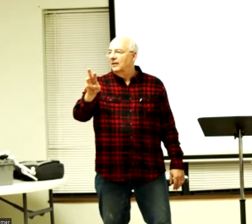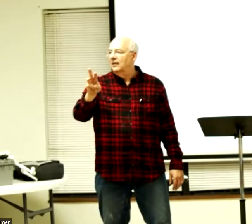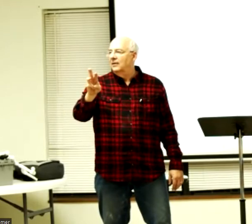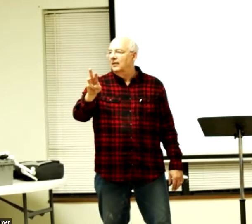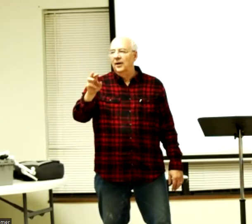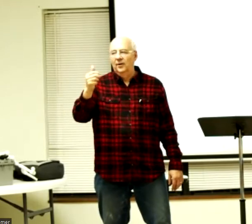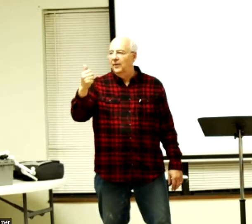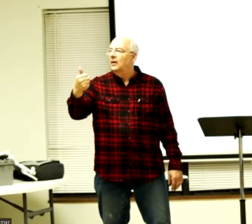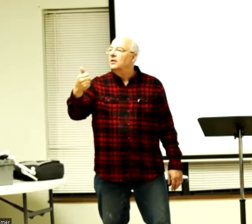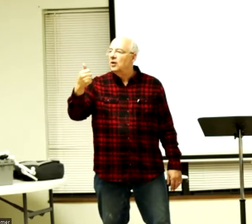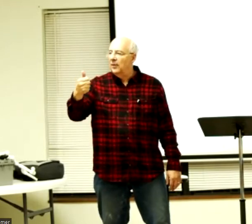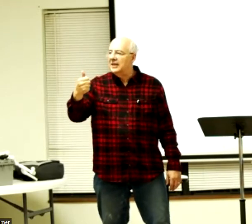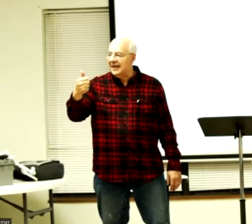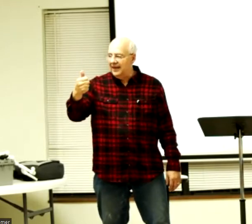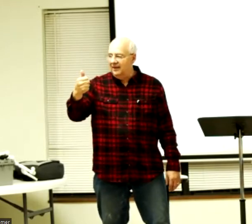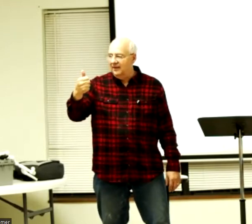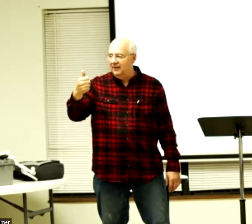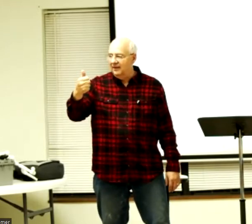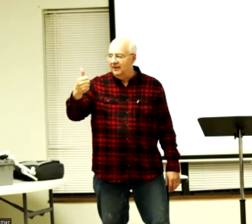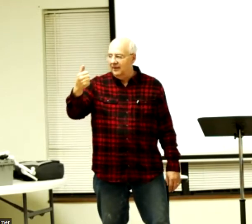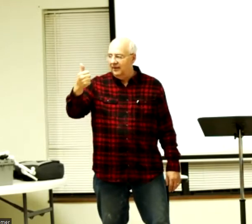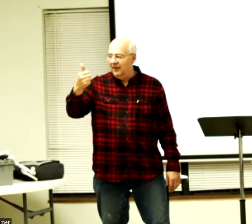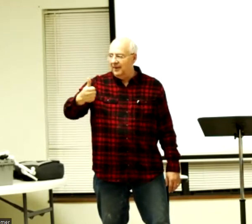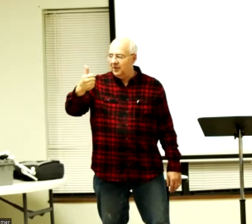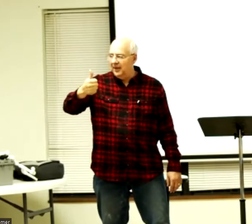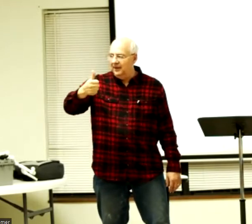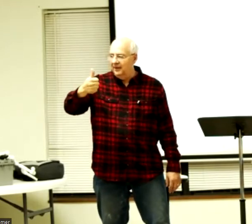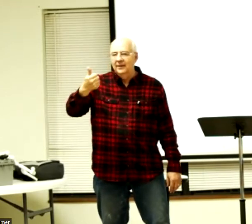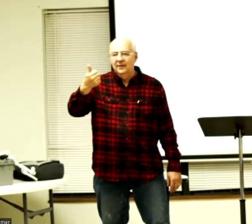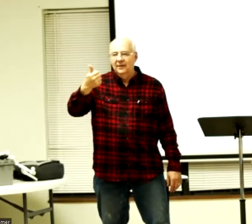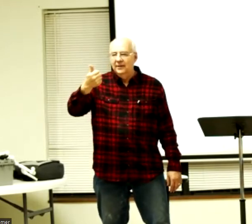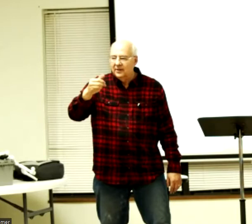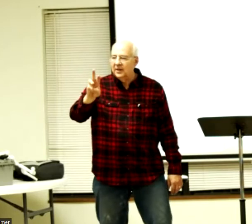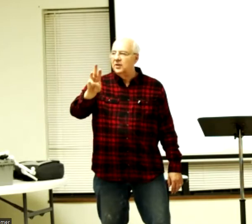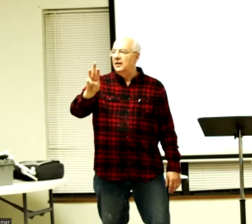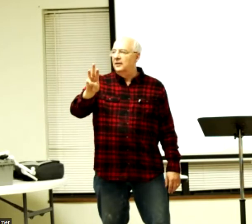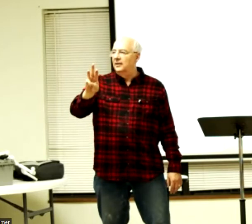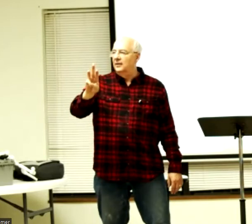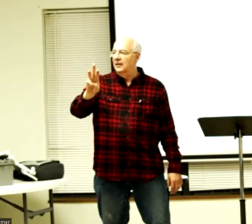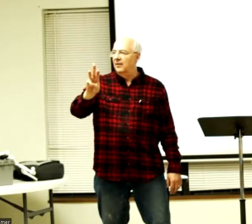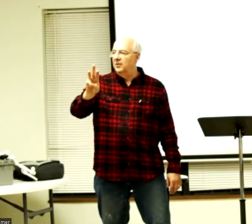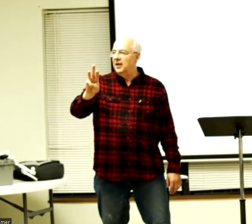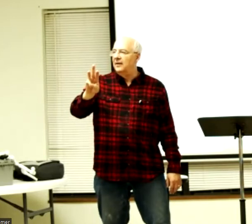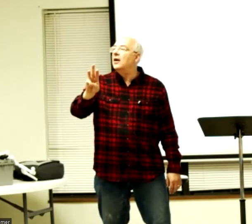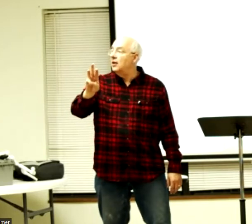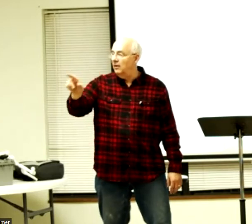this. No. you Start with a 10, Okay. thumb up sign. 16. rotate. And rotate. There you go.